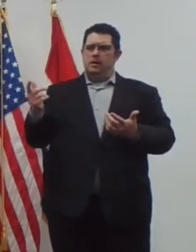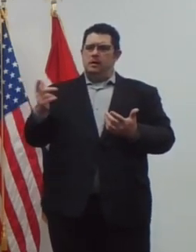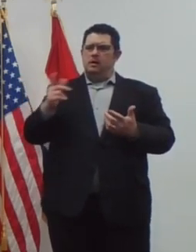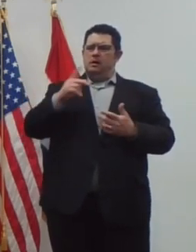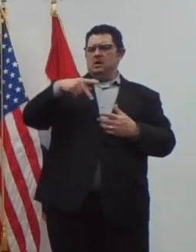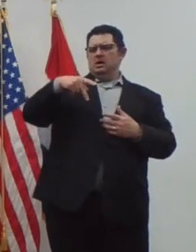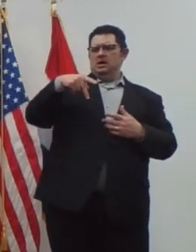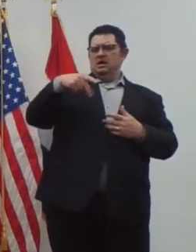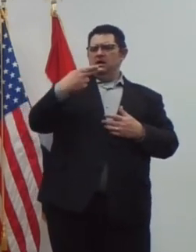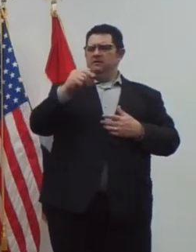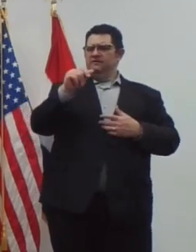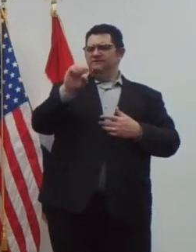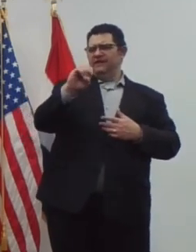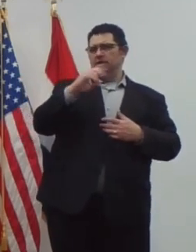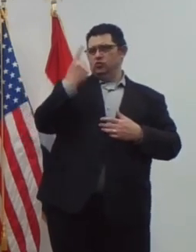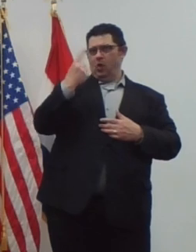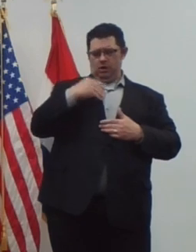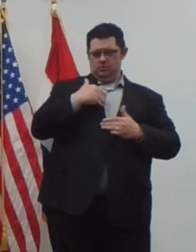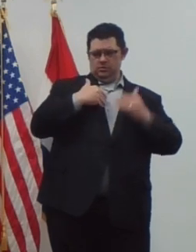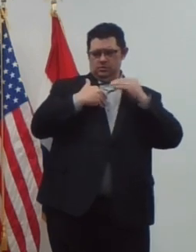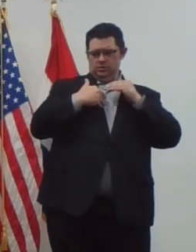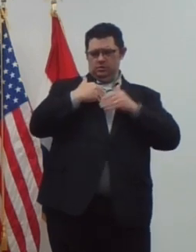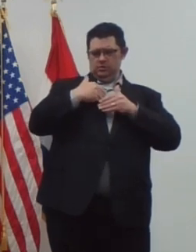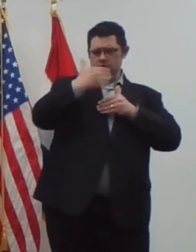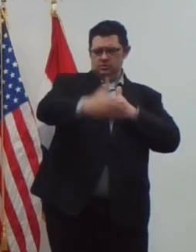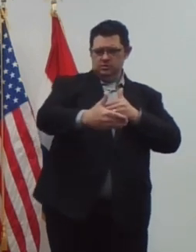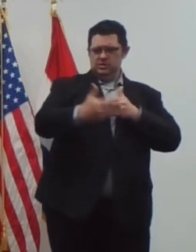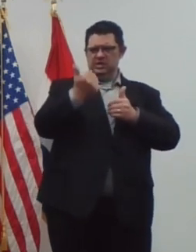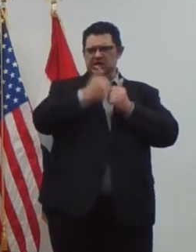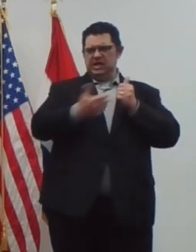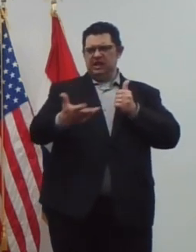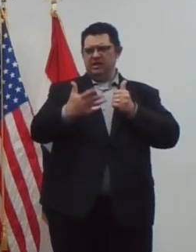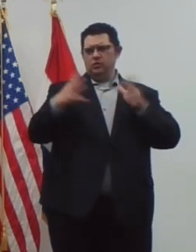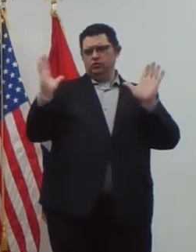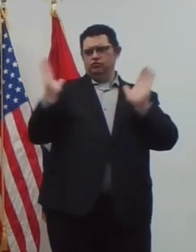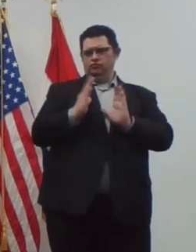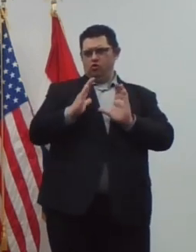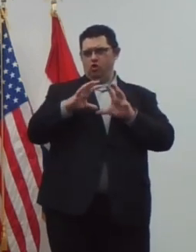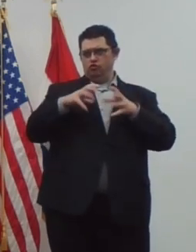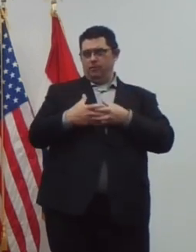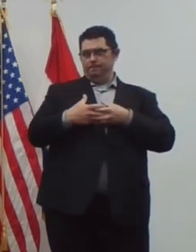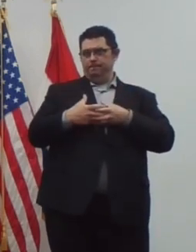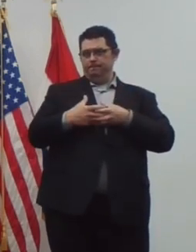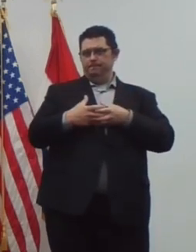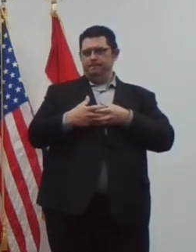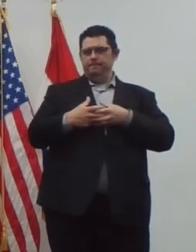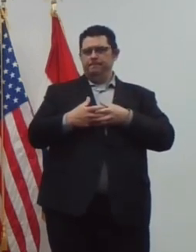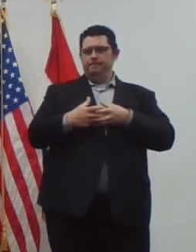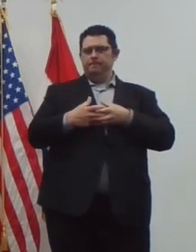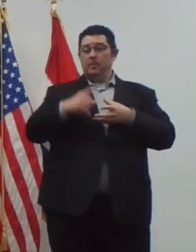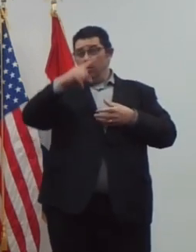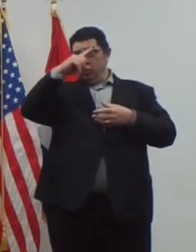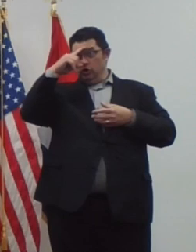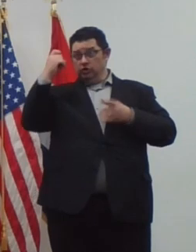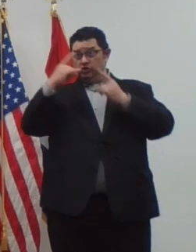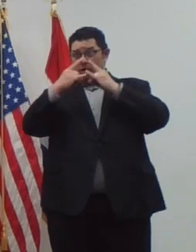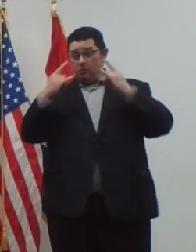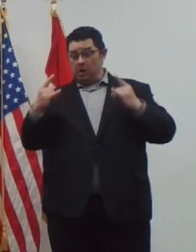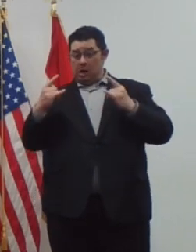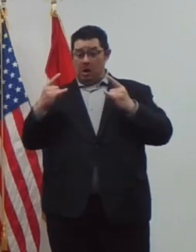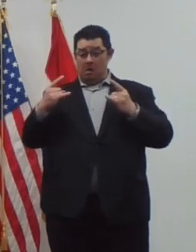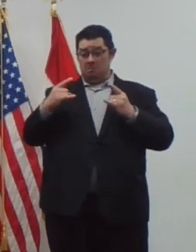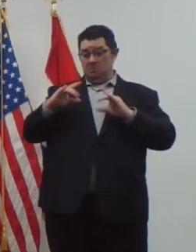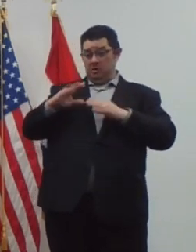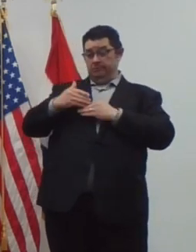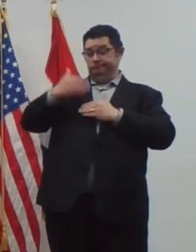phase 1 is really anything around a small group. I don't know that we would call summer camps phase 2, but it is